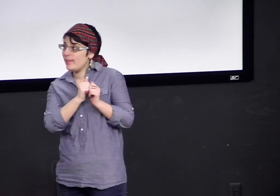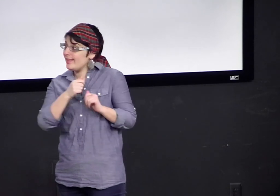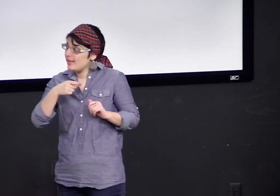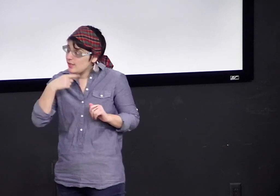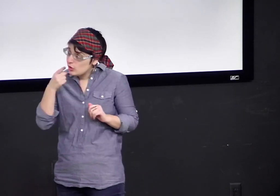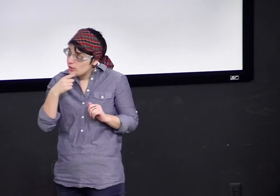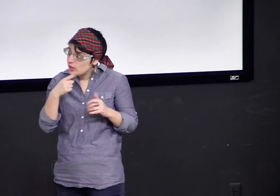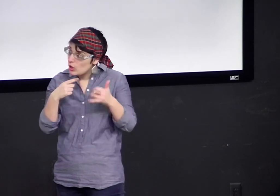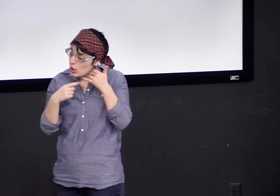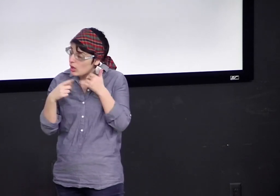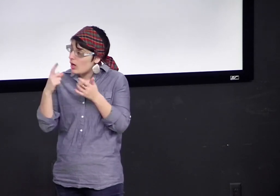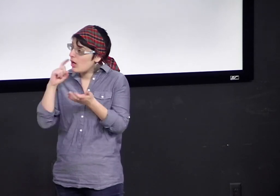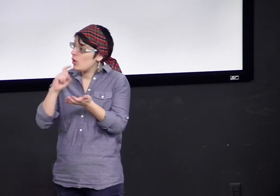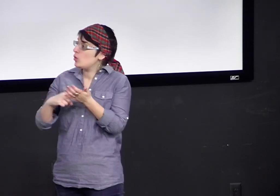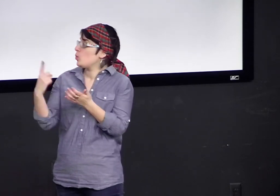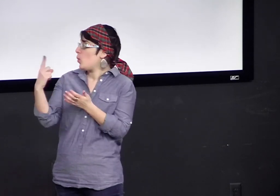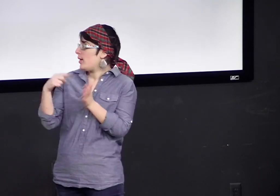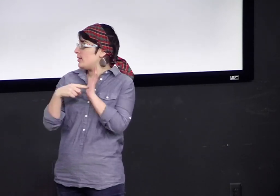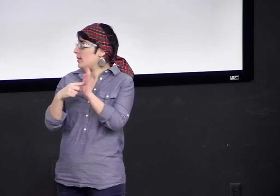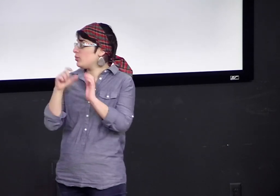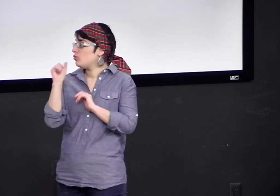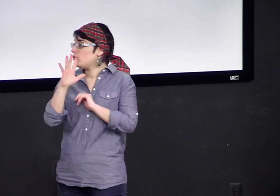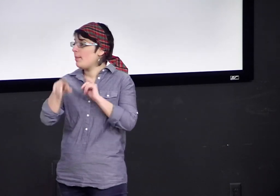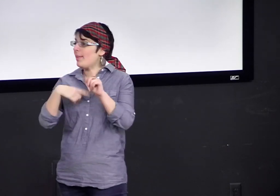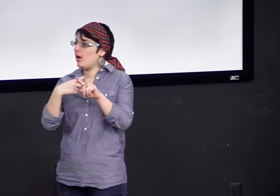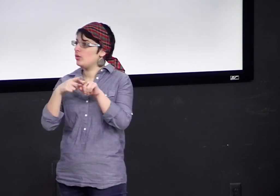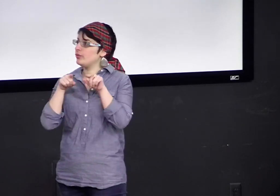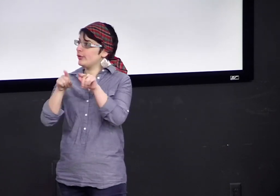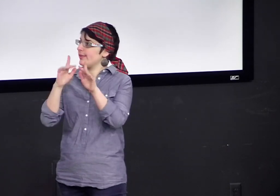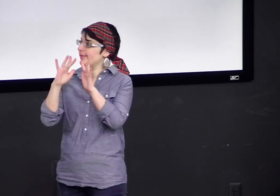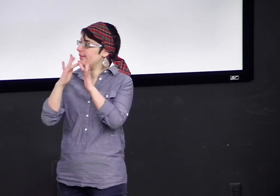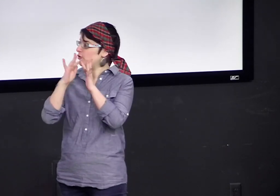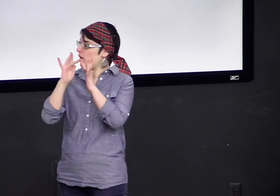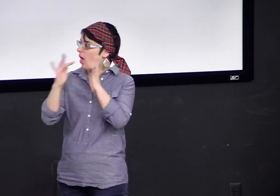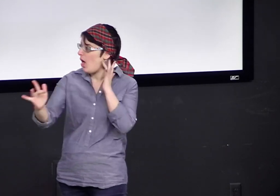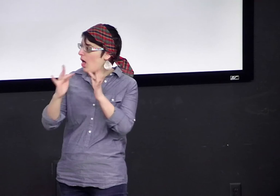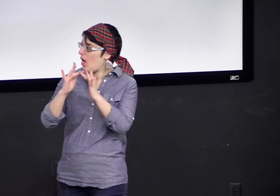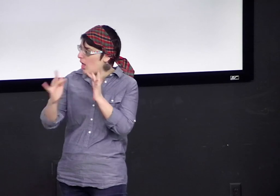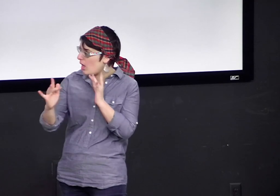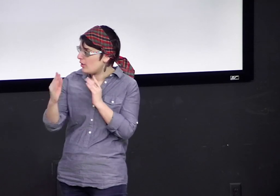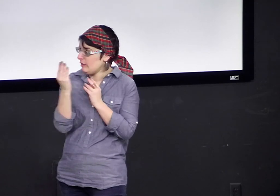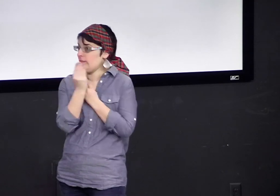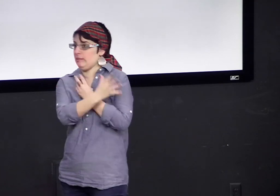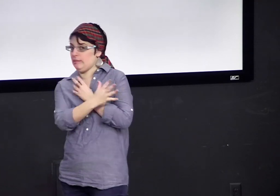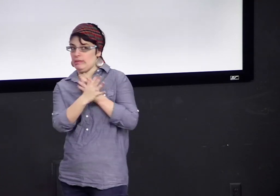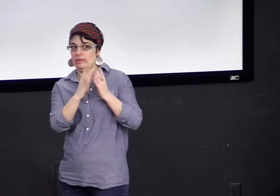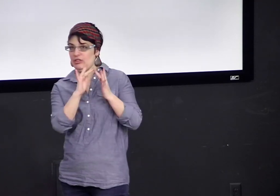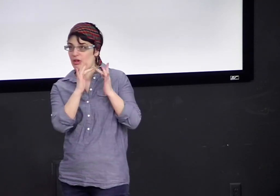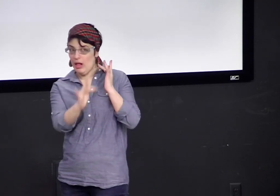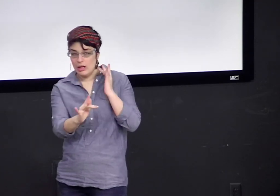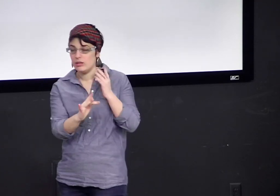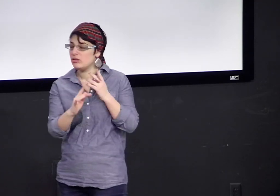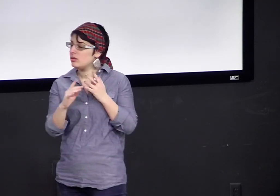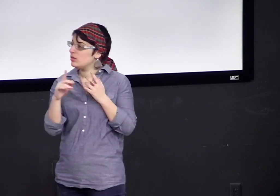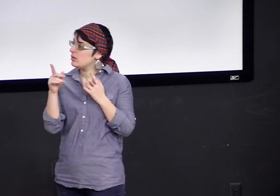push the pound key, when you're working with the hearing caller, I noticed that when there was